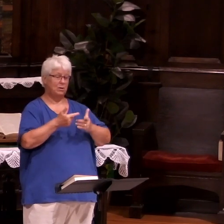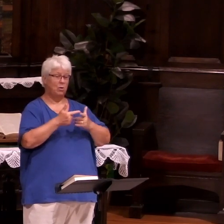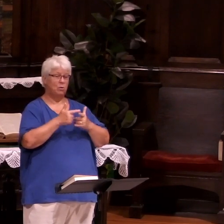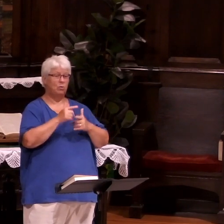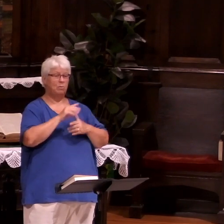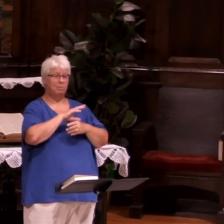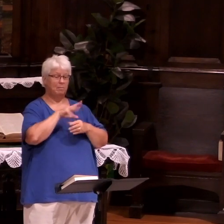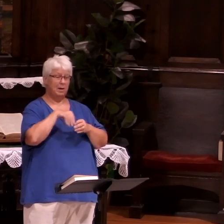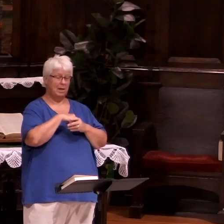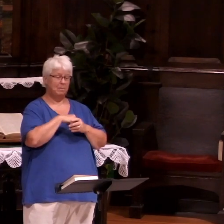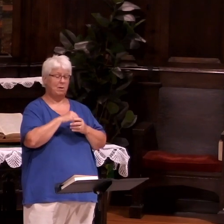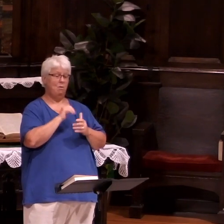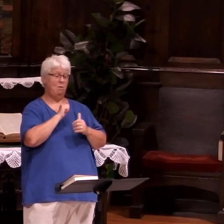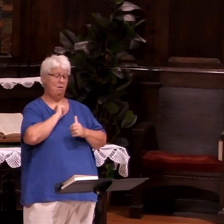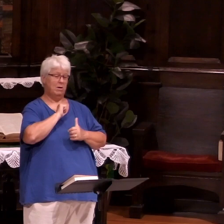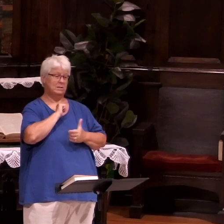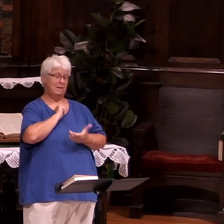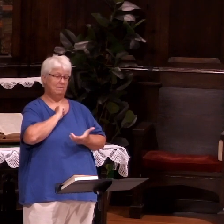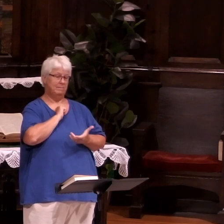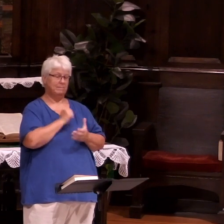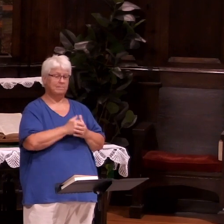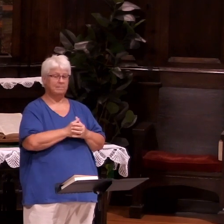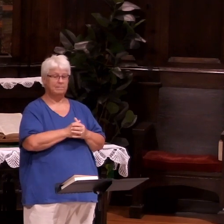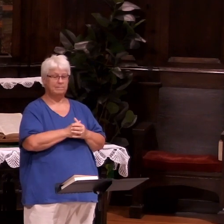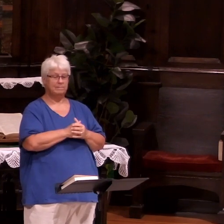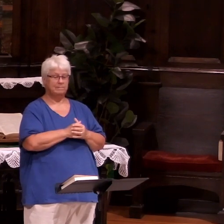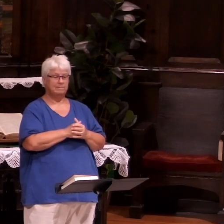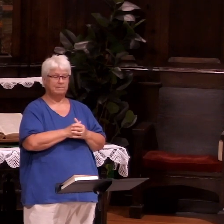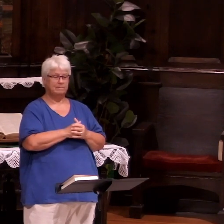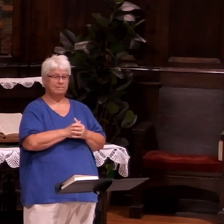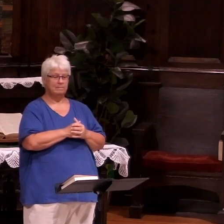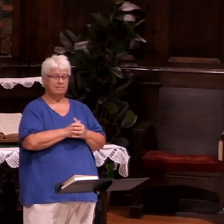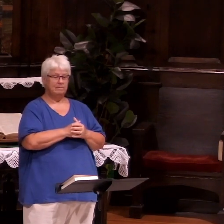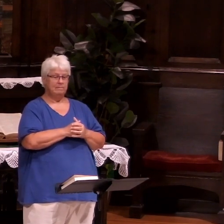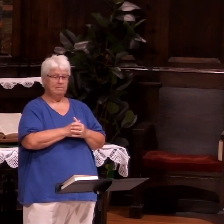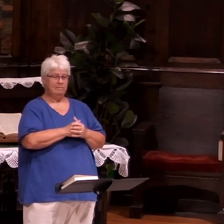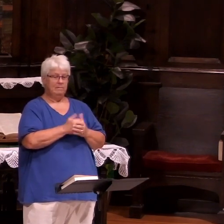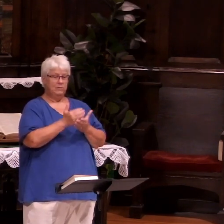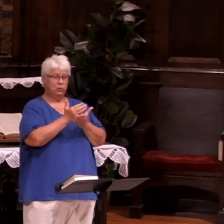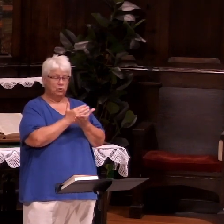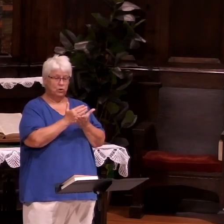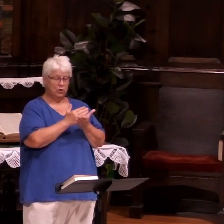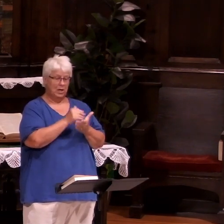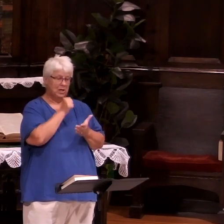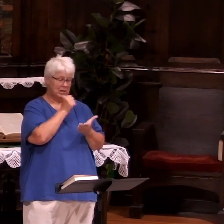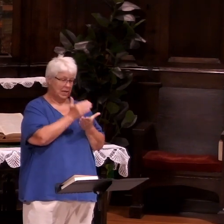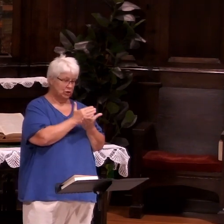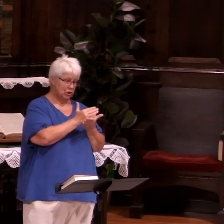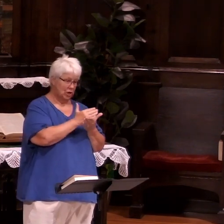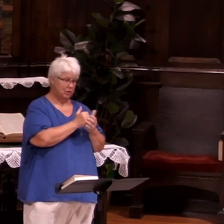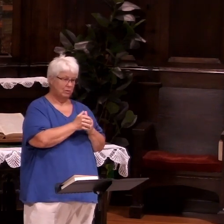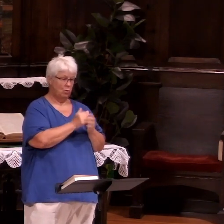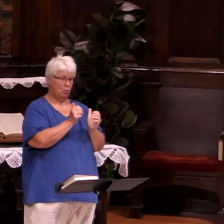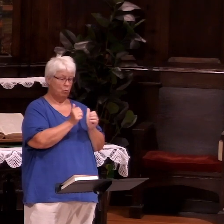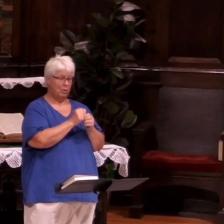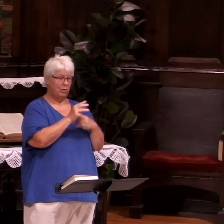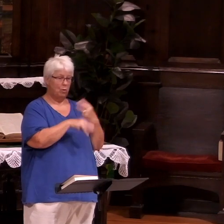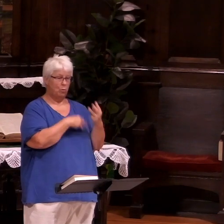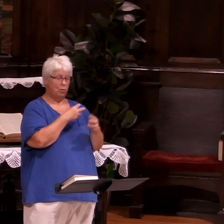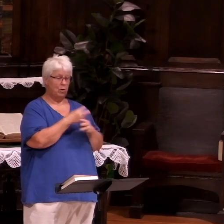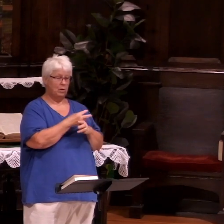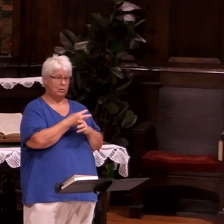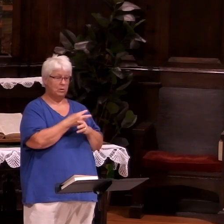being our authentic selves, and what it means to share or not share with the world